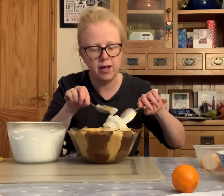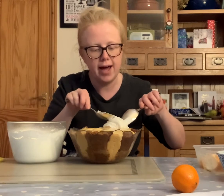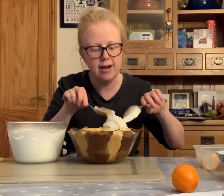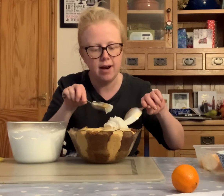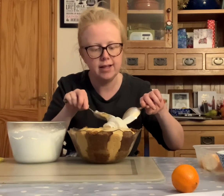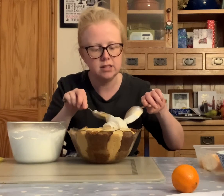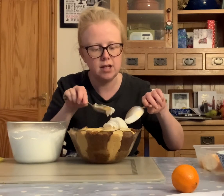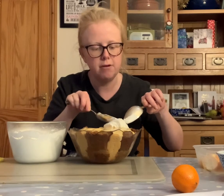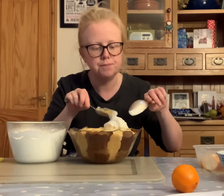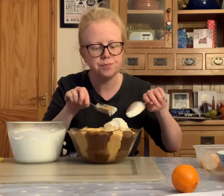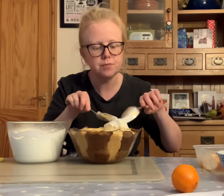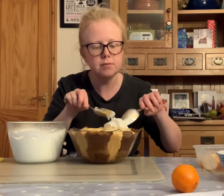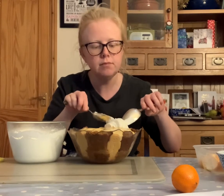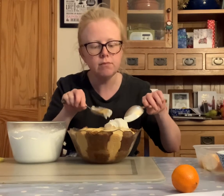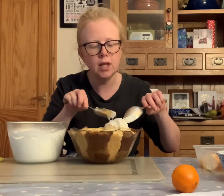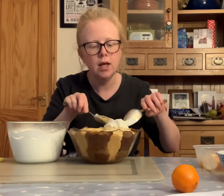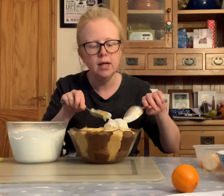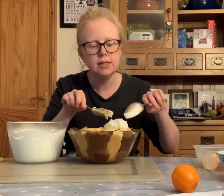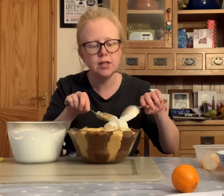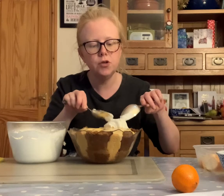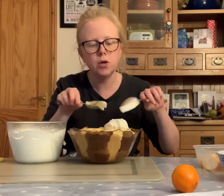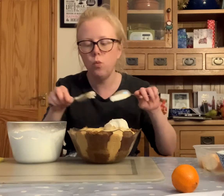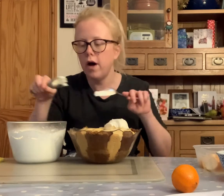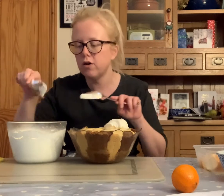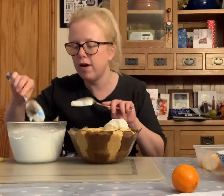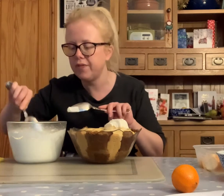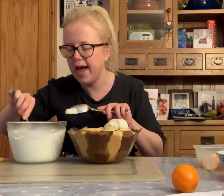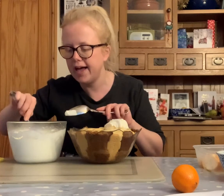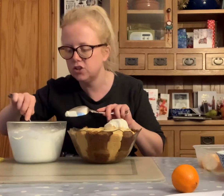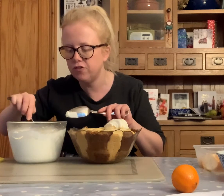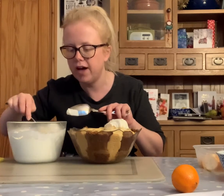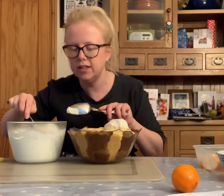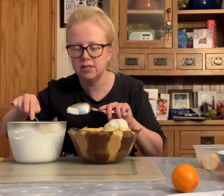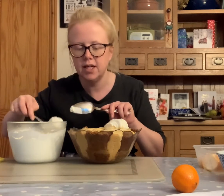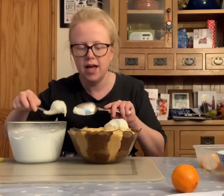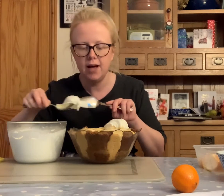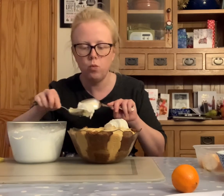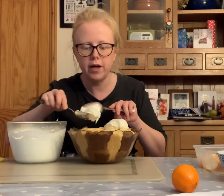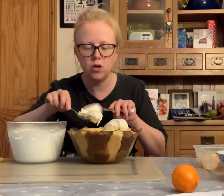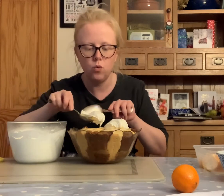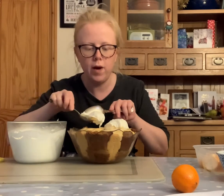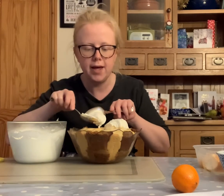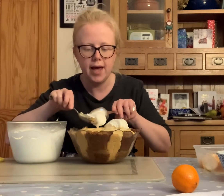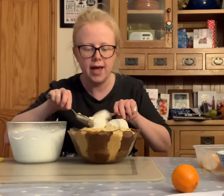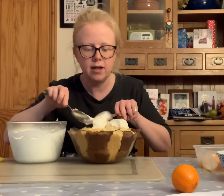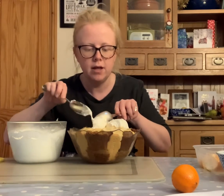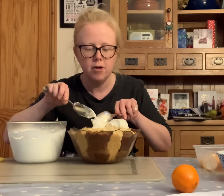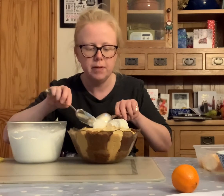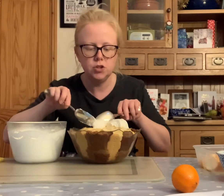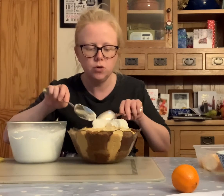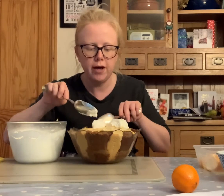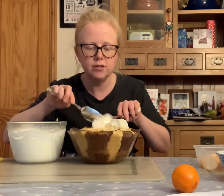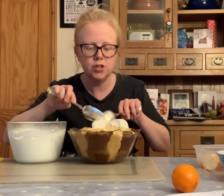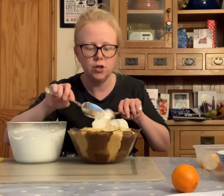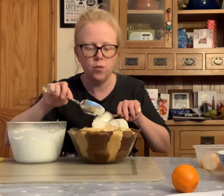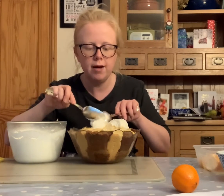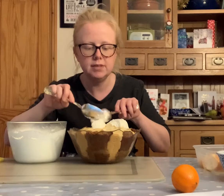okay, like so. So you can work around the edge first and work your way in, but you're going to spoon